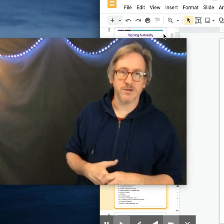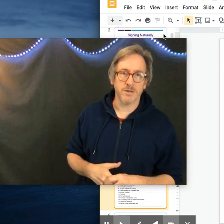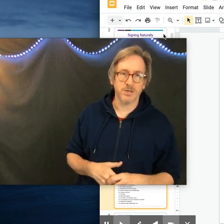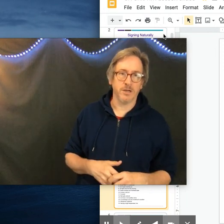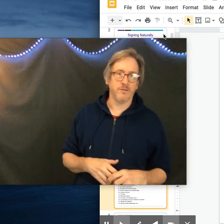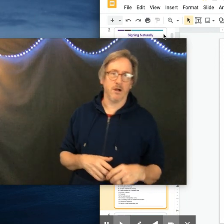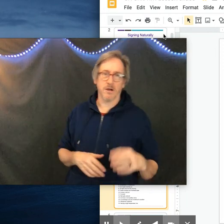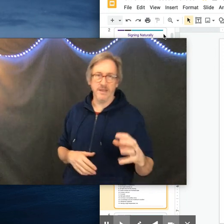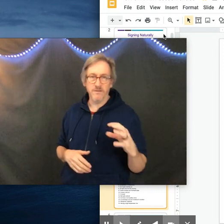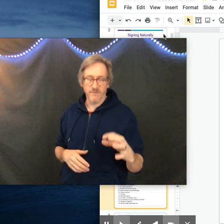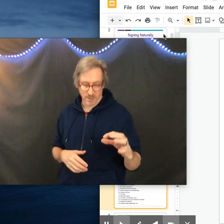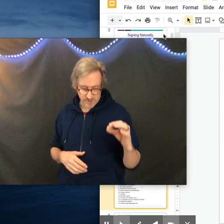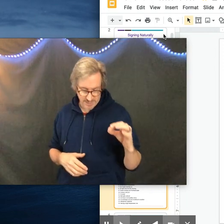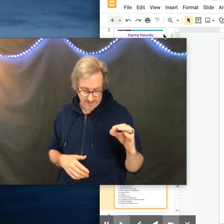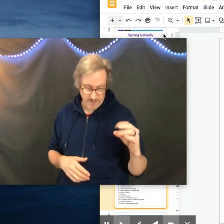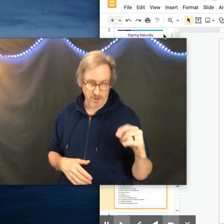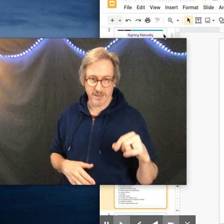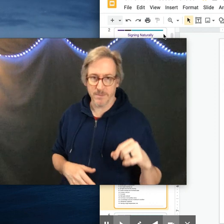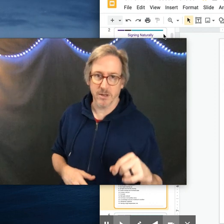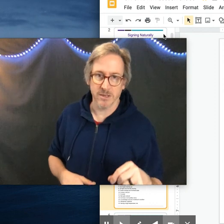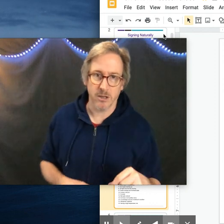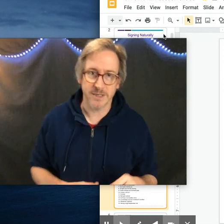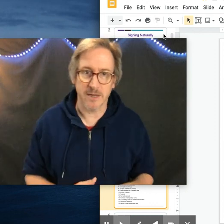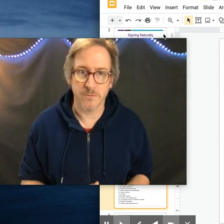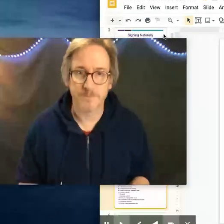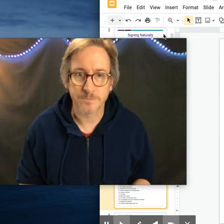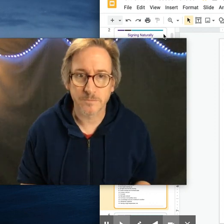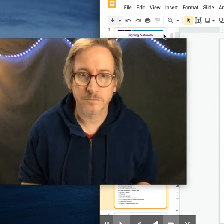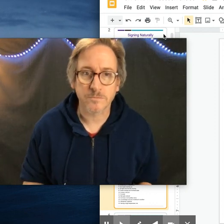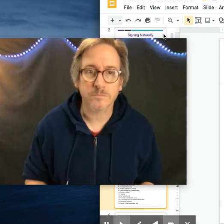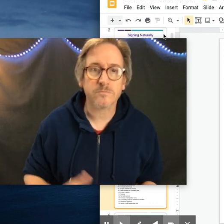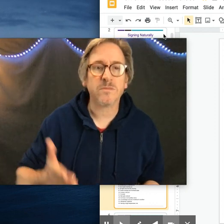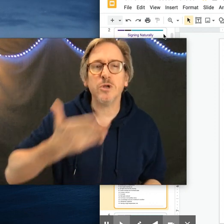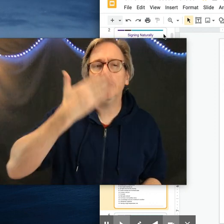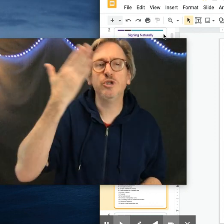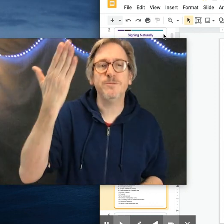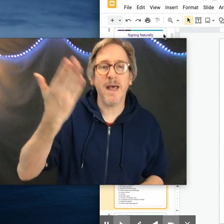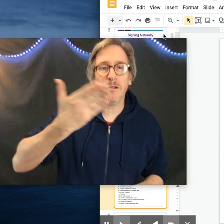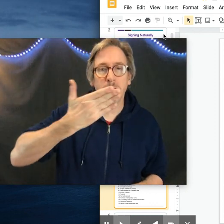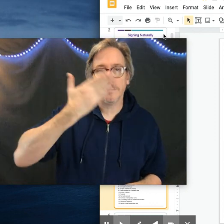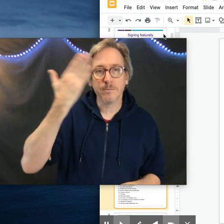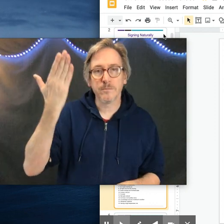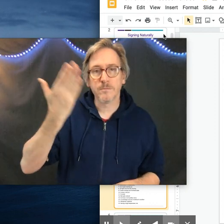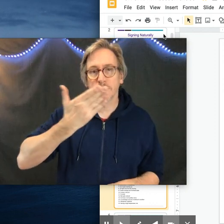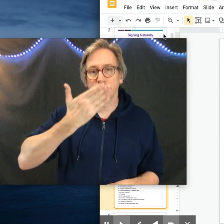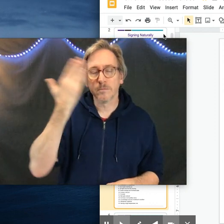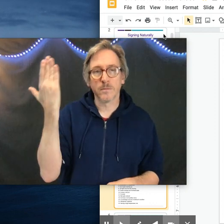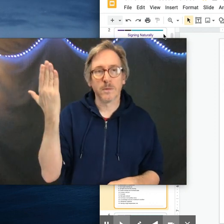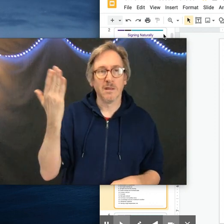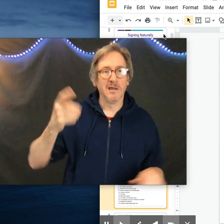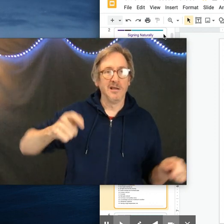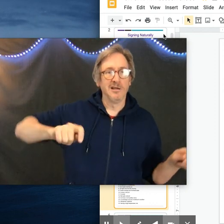All these are in the videos, and they break them all down. To smell,